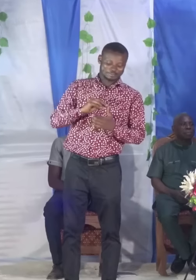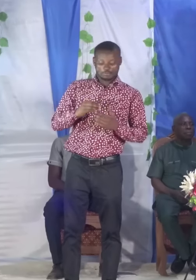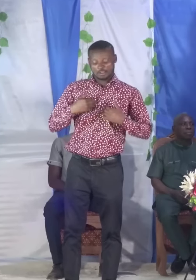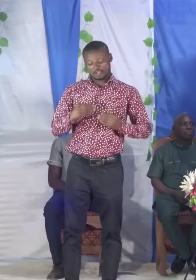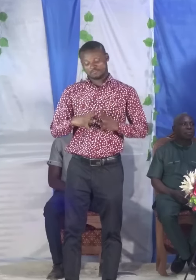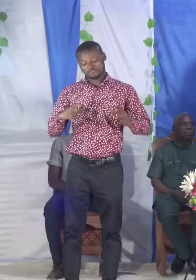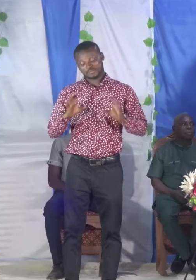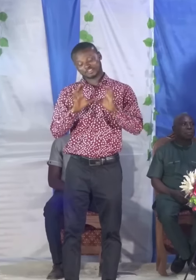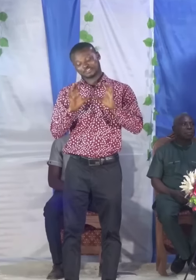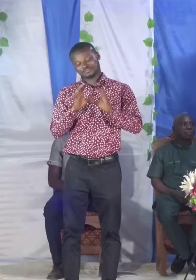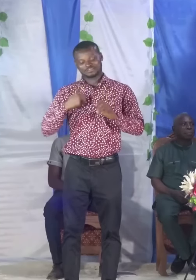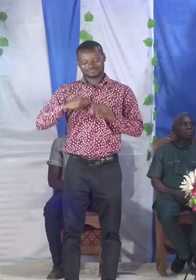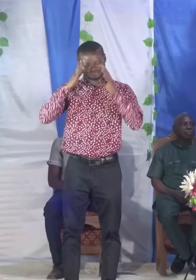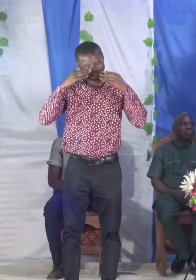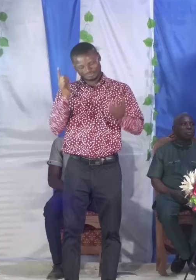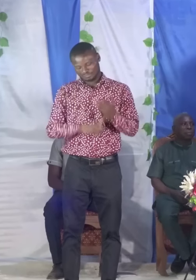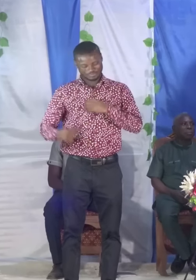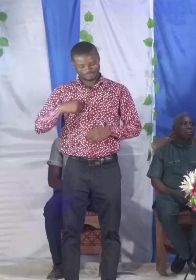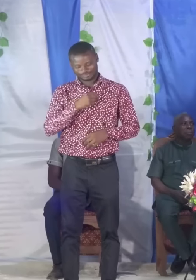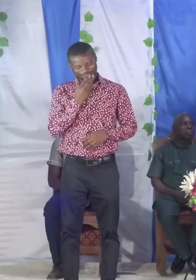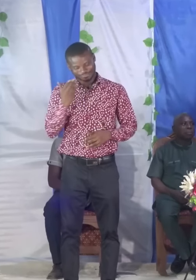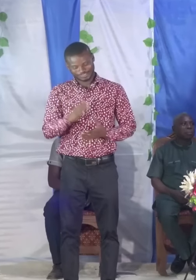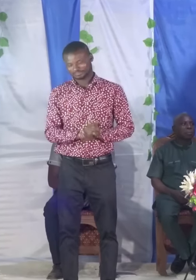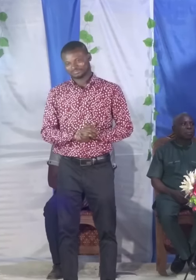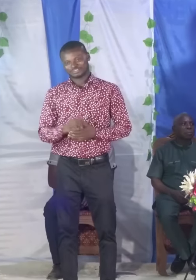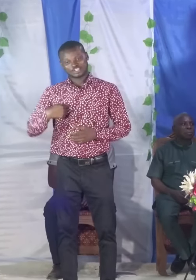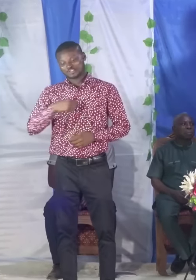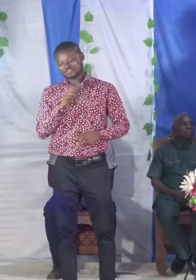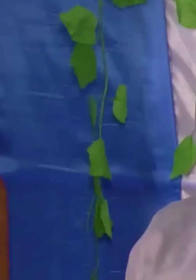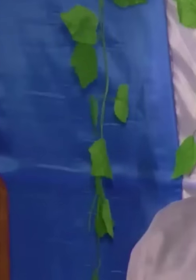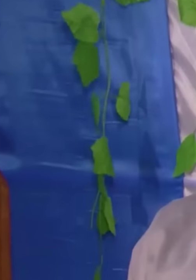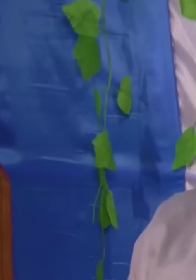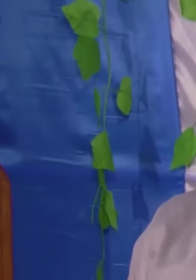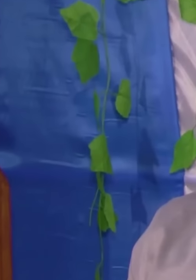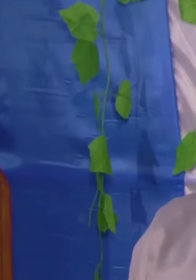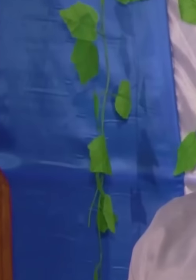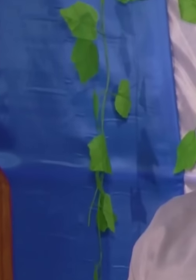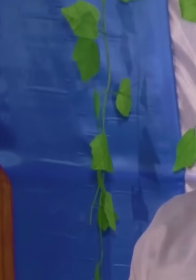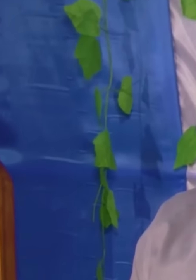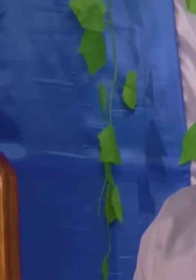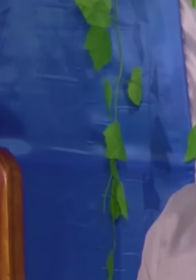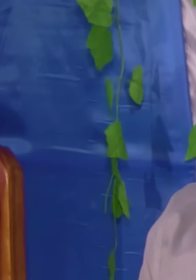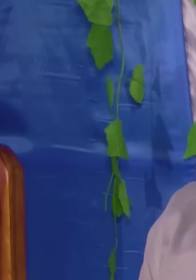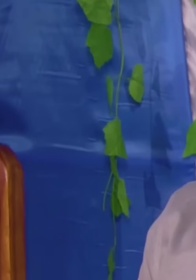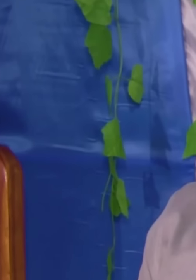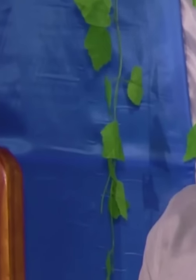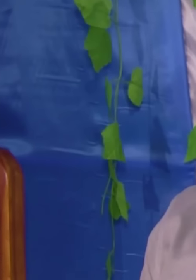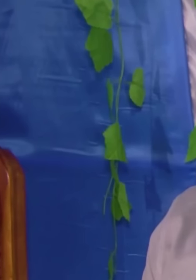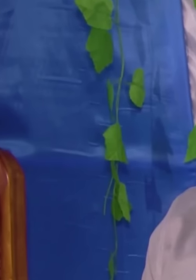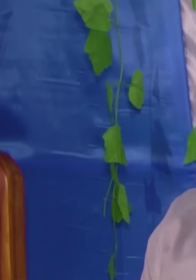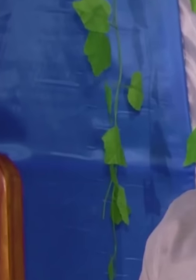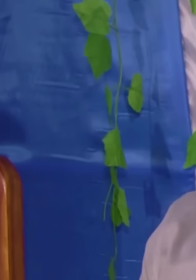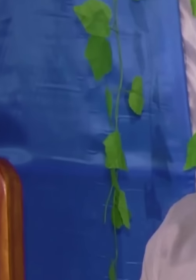Asabe no kura sre. We don't know what you are talking about. Ye pe obi o te brofo. Brofo ni nyamisa bo ho. Obi a